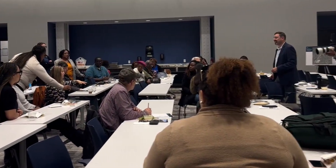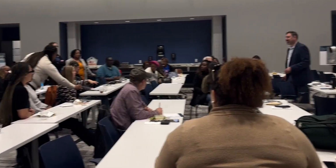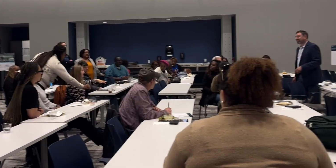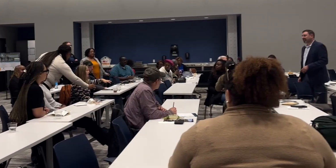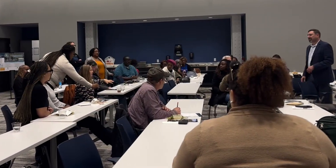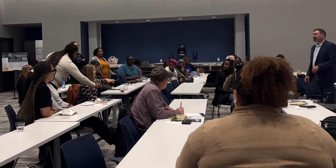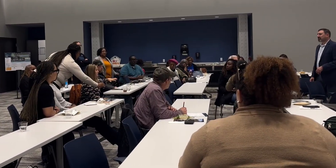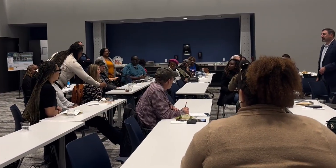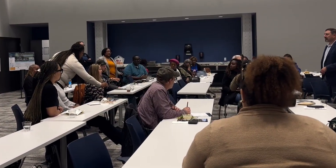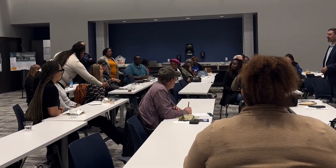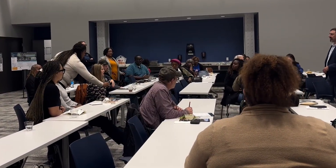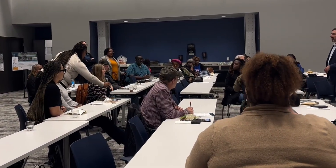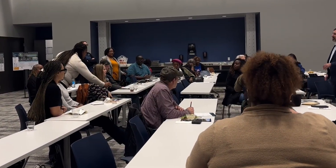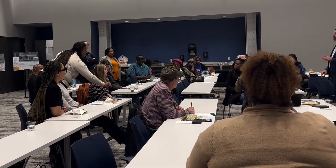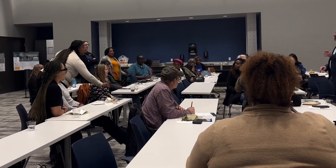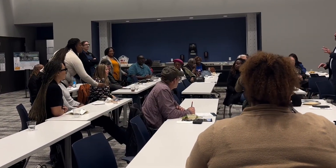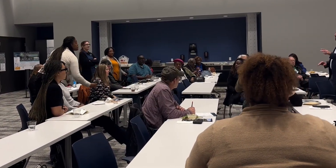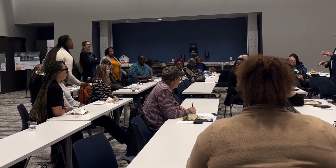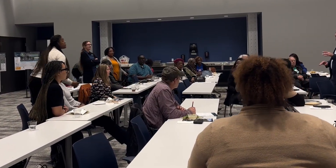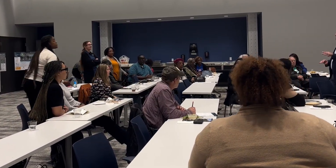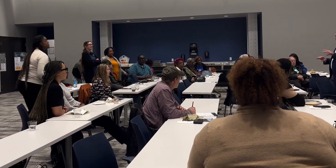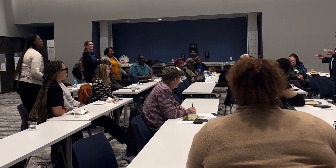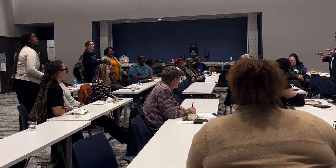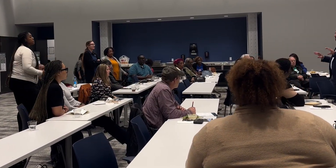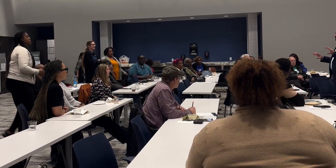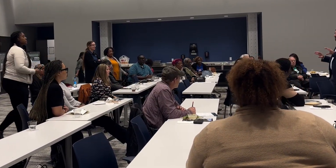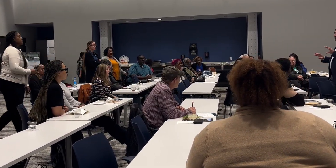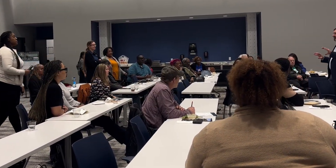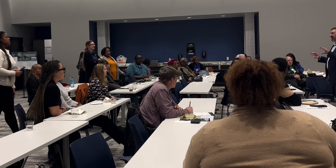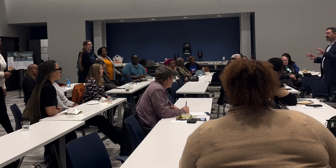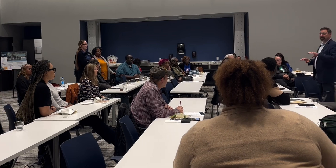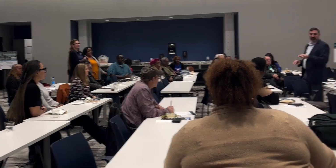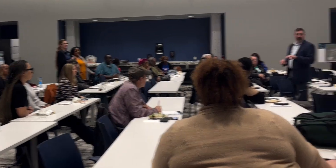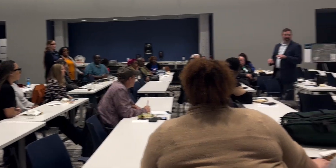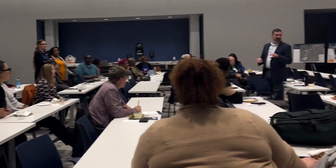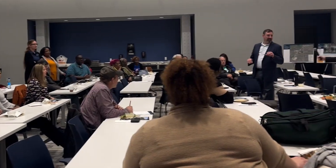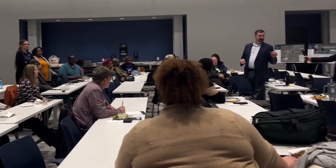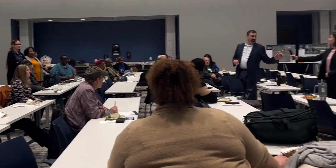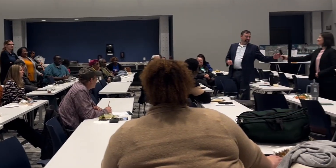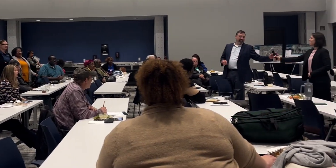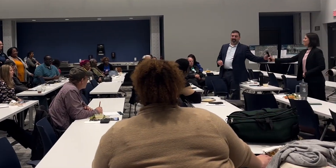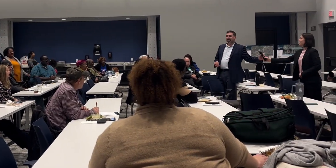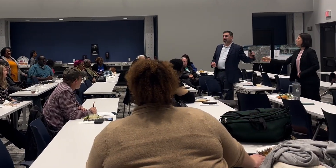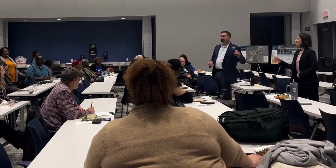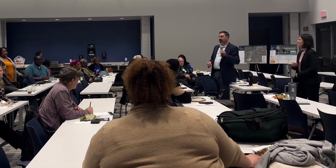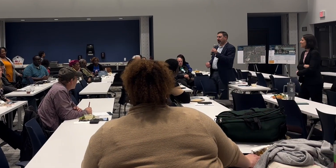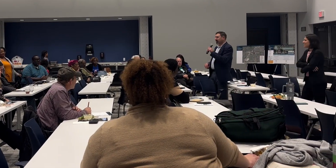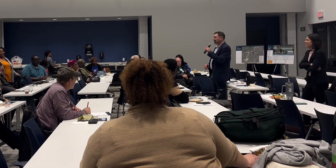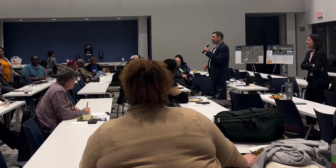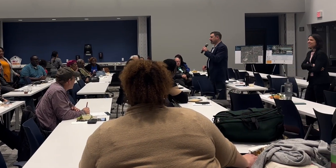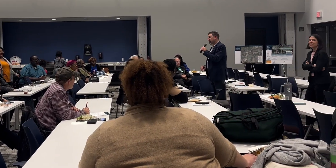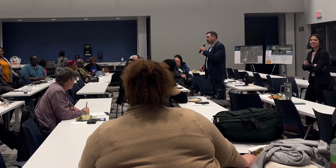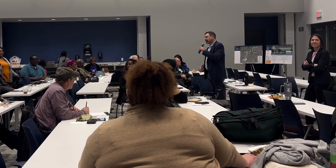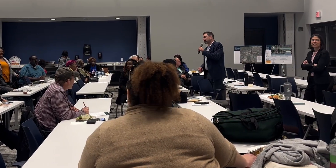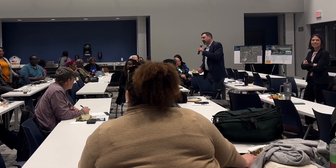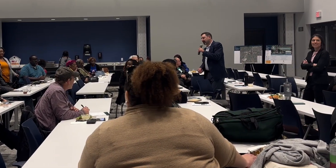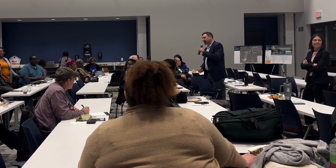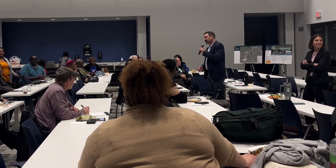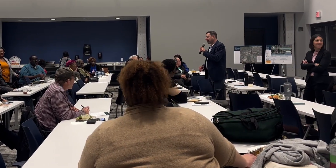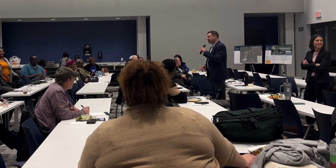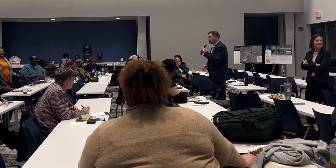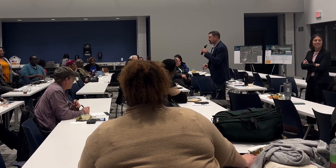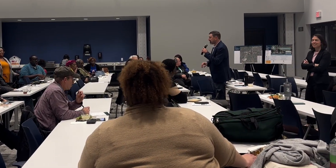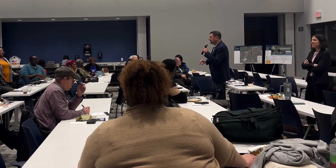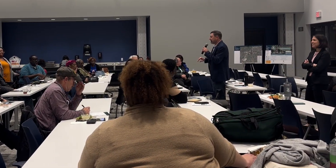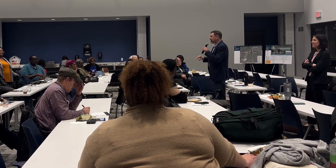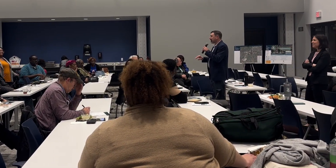stormwater, or would that be sewage? I'm sorry. So we have tunnels and tanks, right? So we have a lot of Scadequitas and we have a lot of